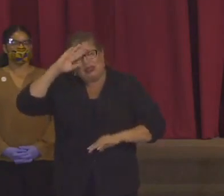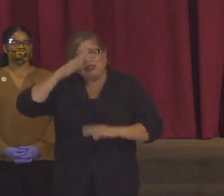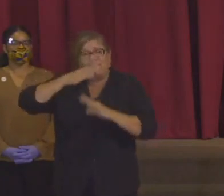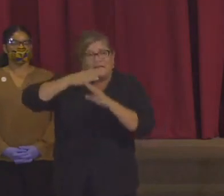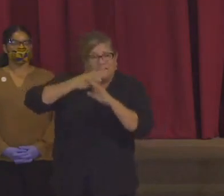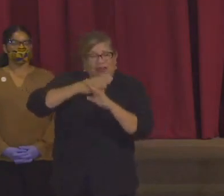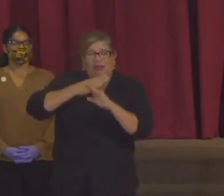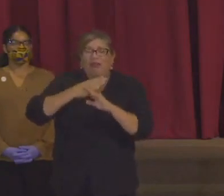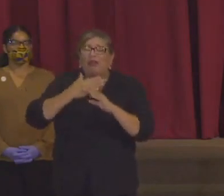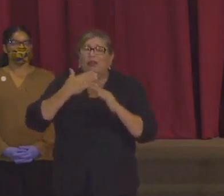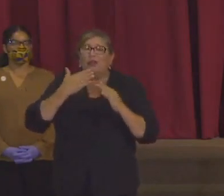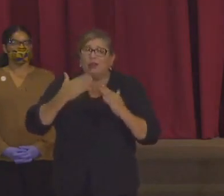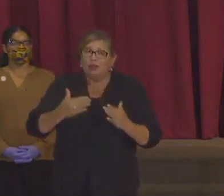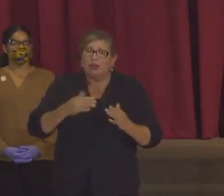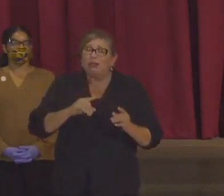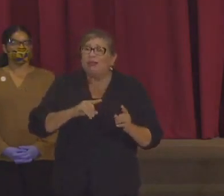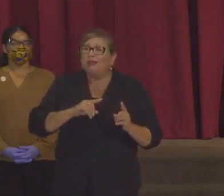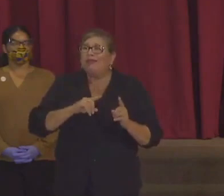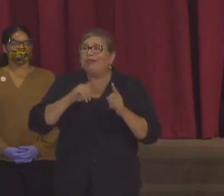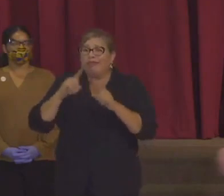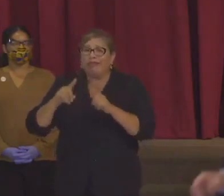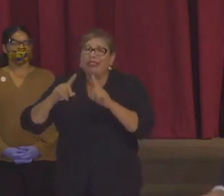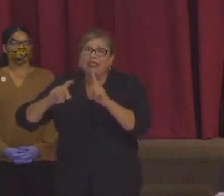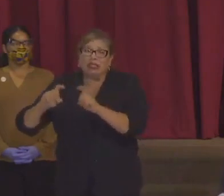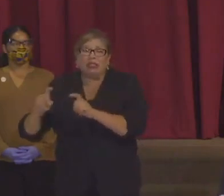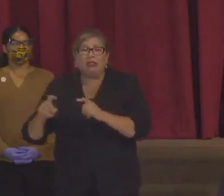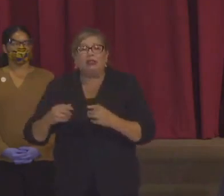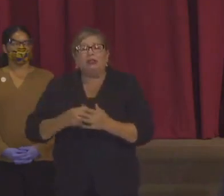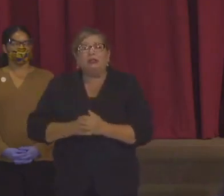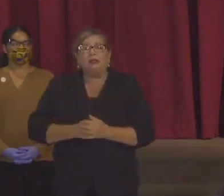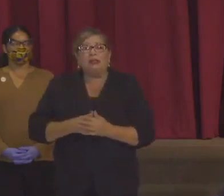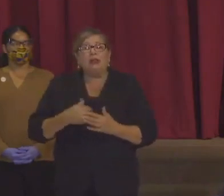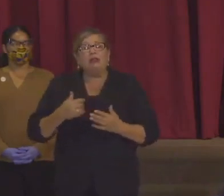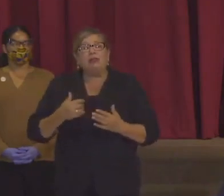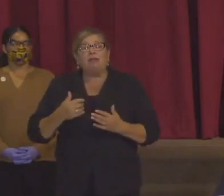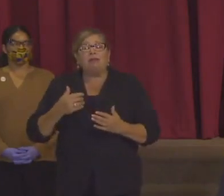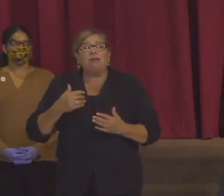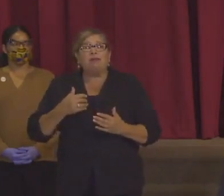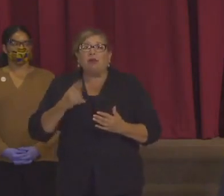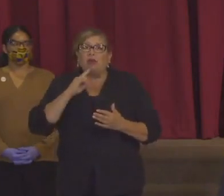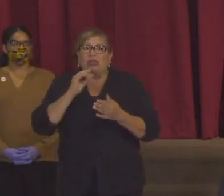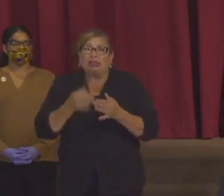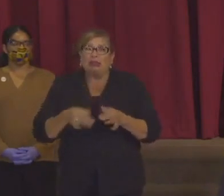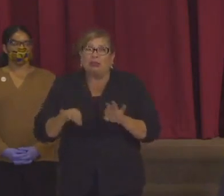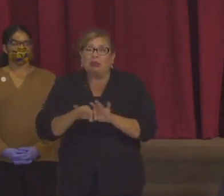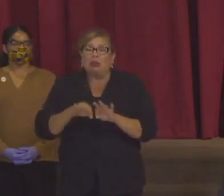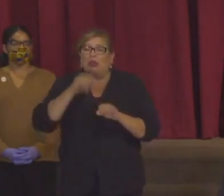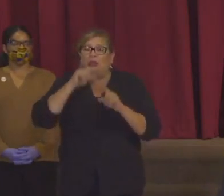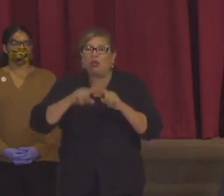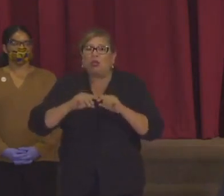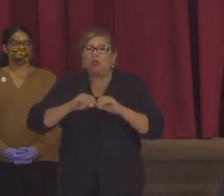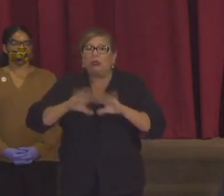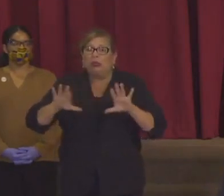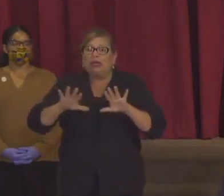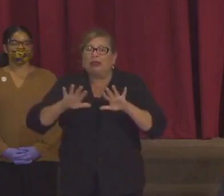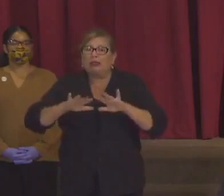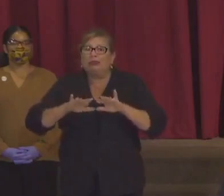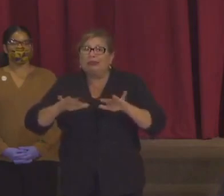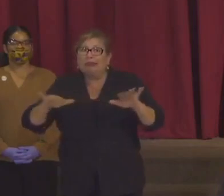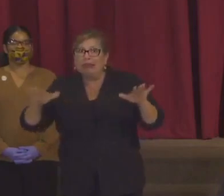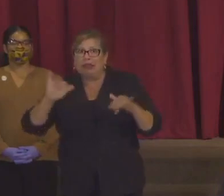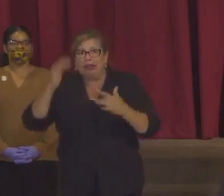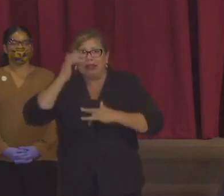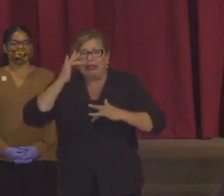that may be in an environment where they're more vulnerable prospect to the spread of this disease. The next question is